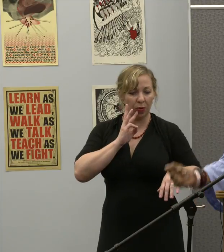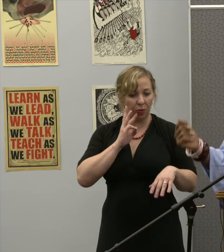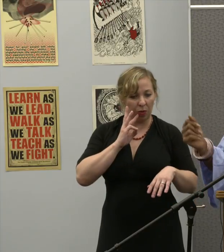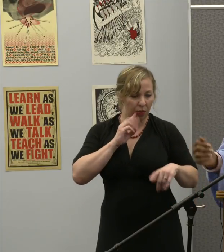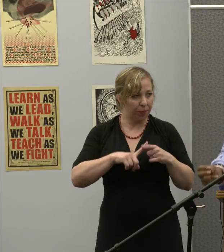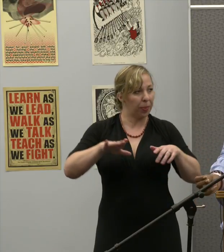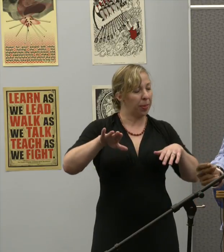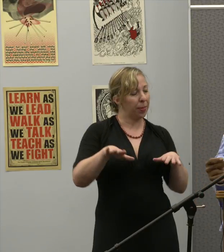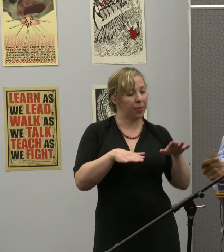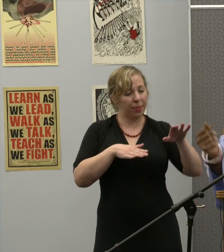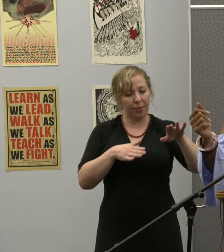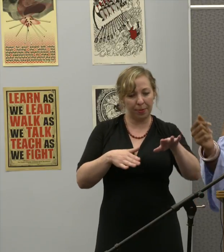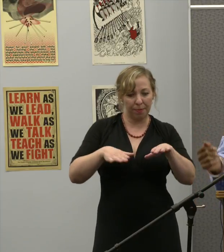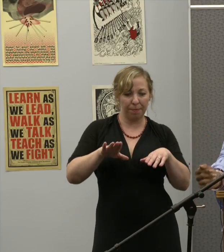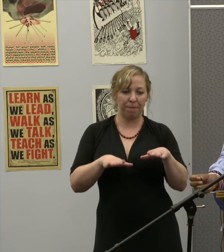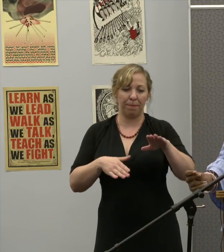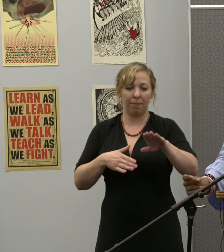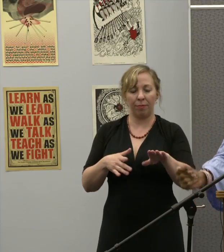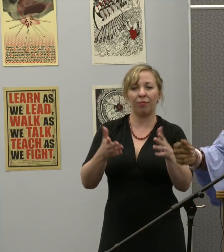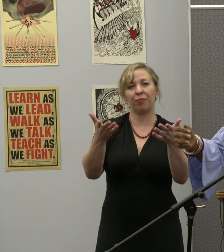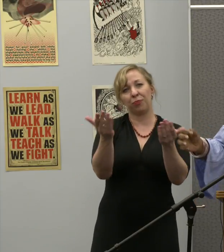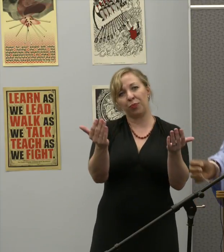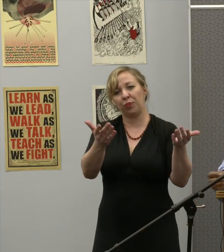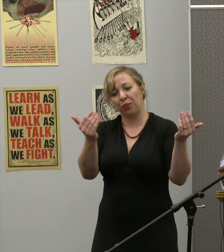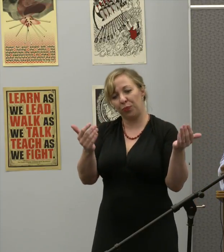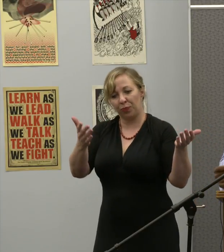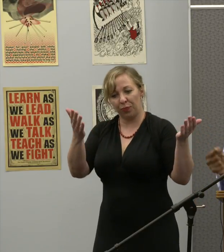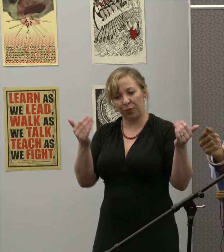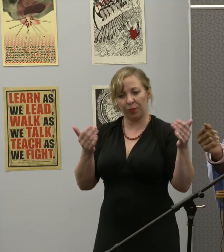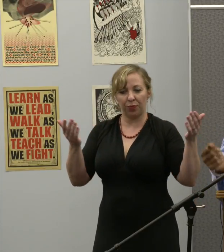wade in the water, children.